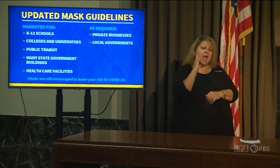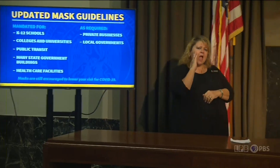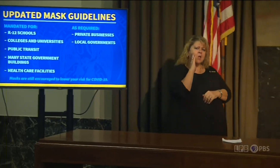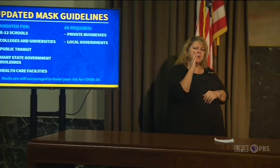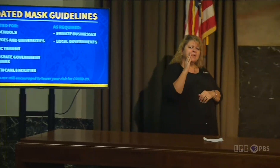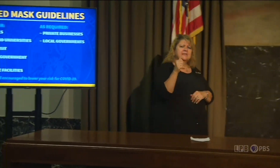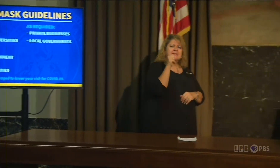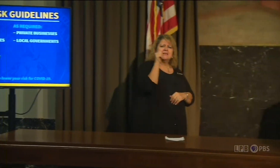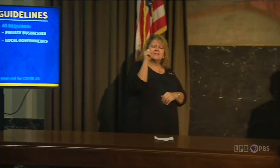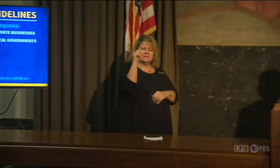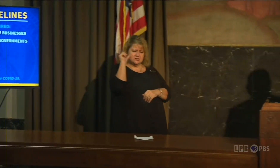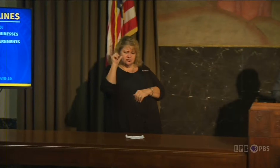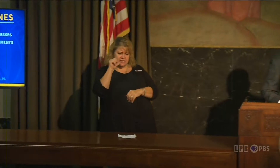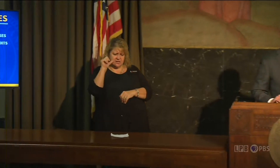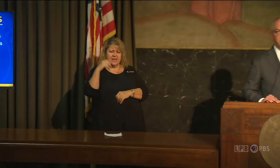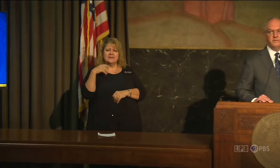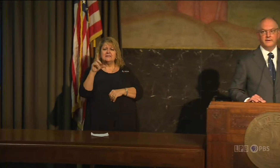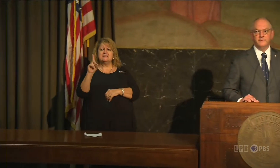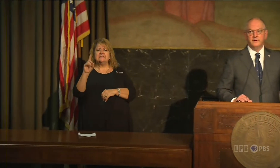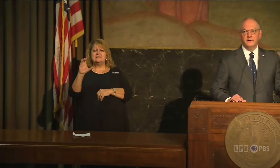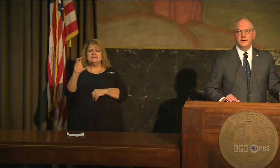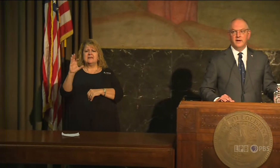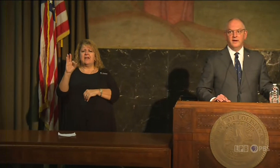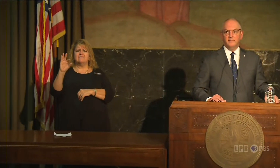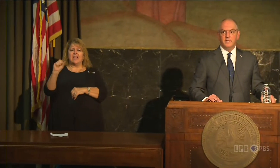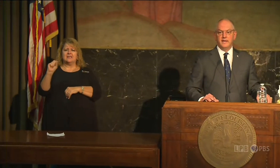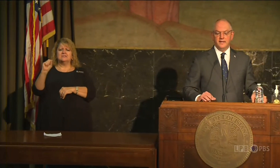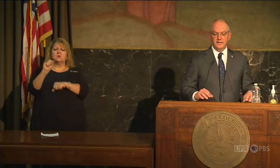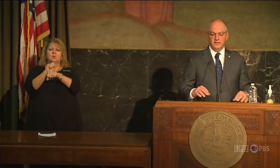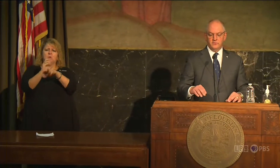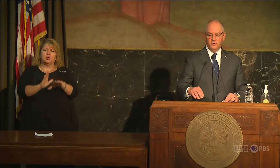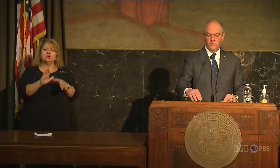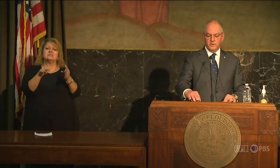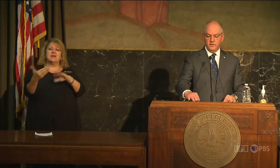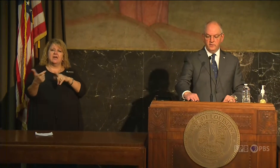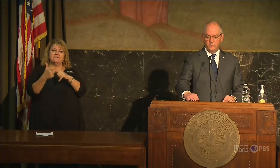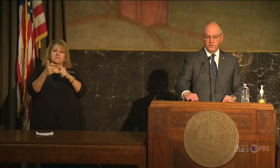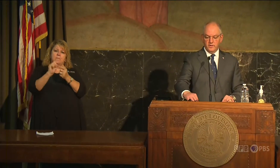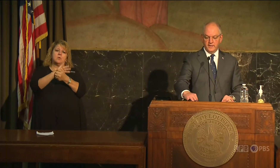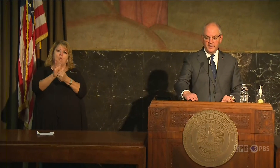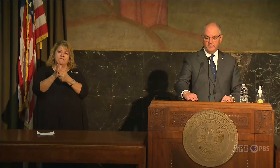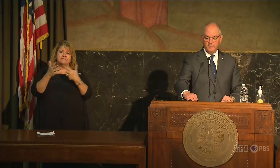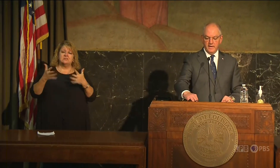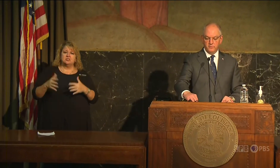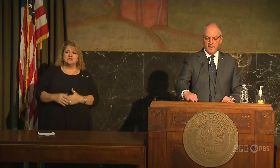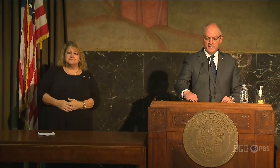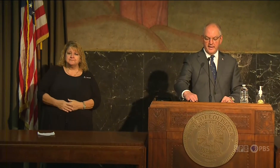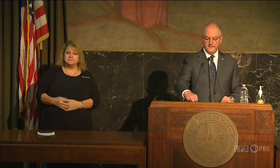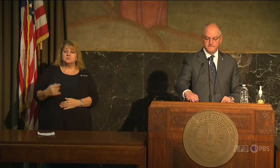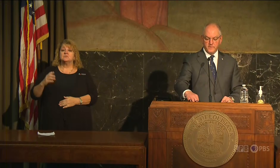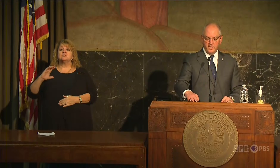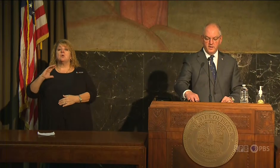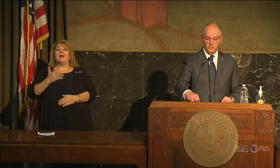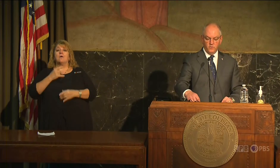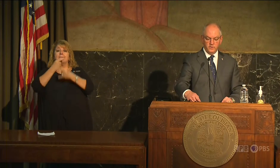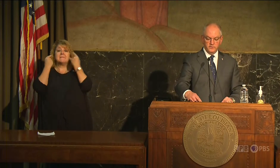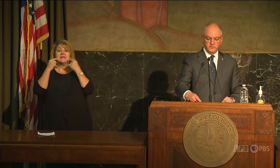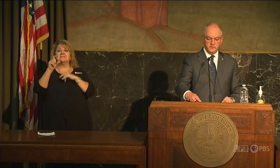DCFS worker who actually died from COVID, and so we're gonna keep the mask mandate